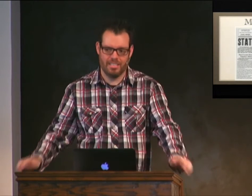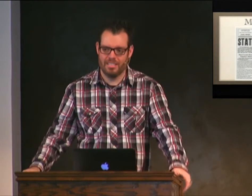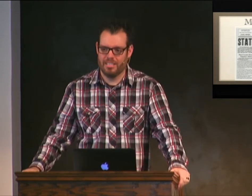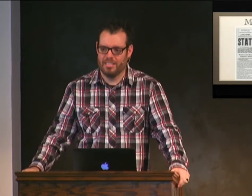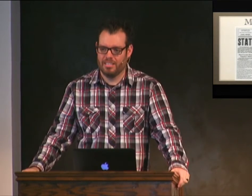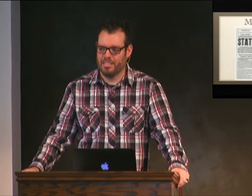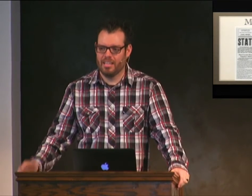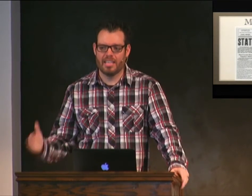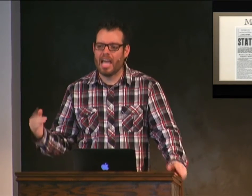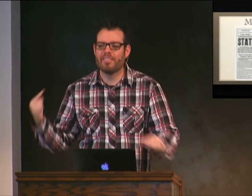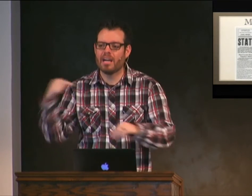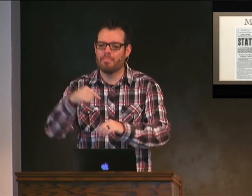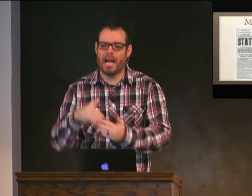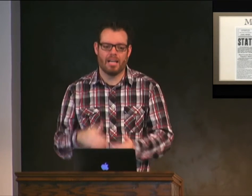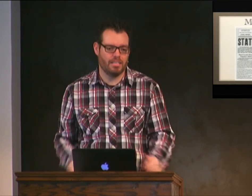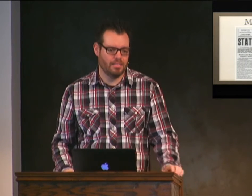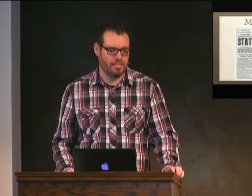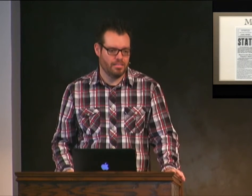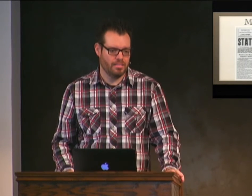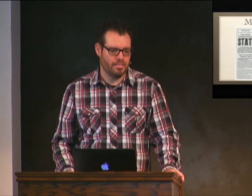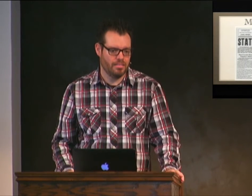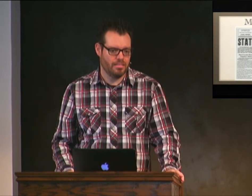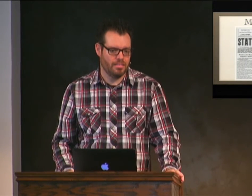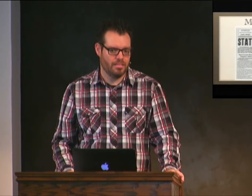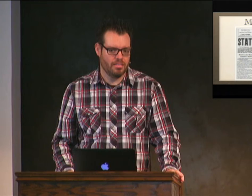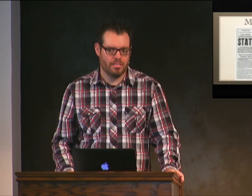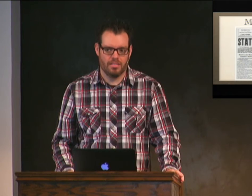years, they haven't come back.